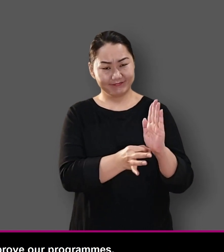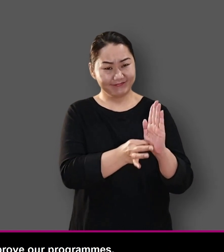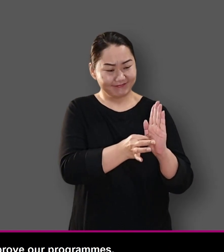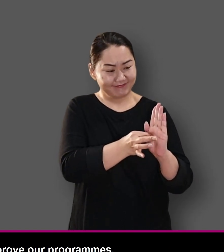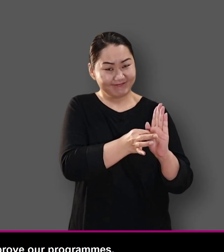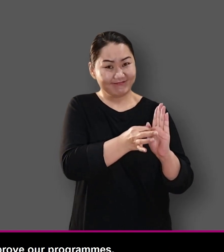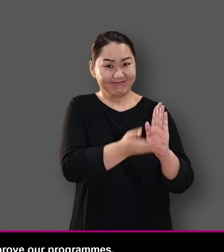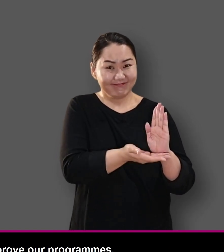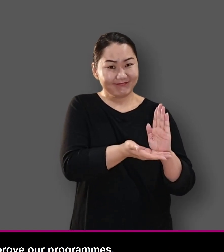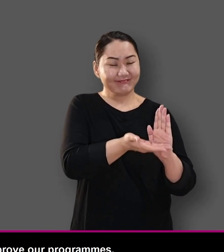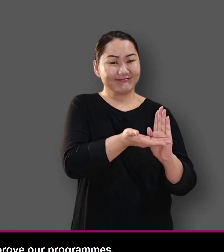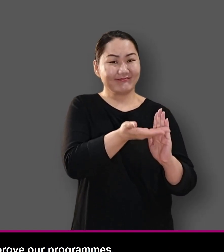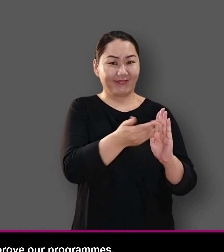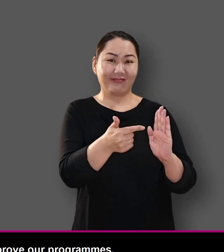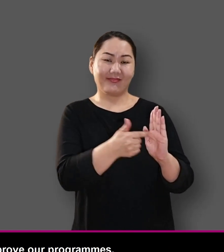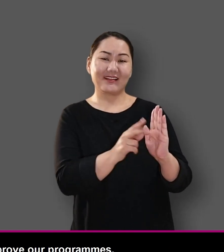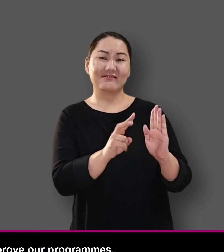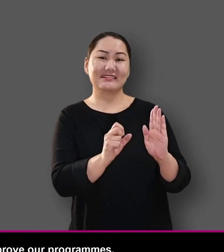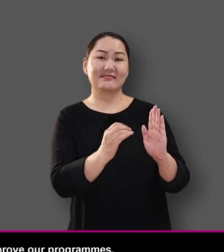to constantly improve our programs.